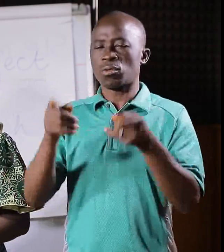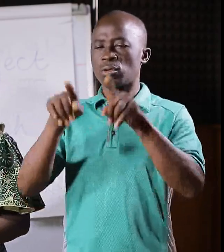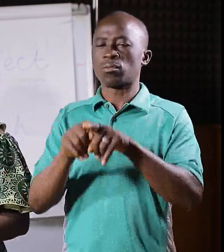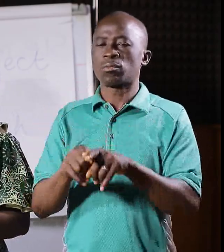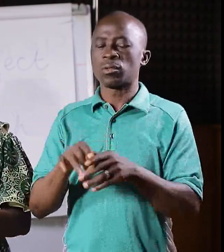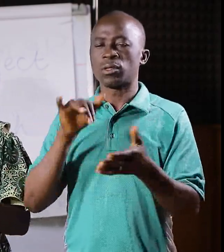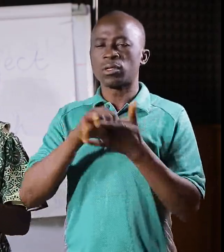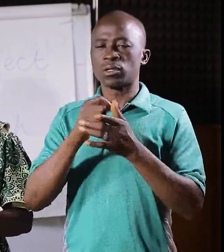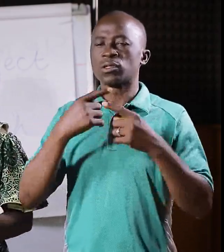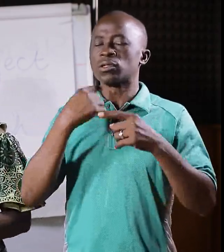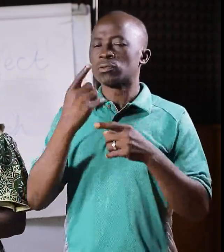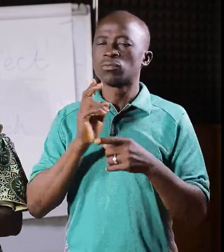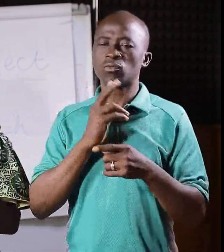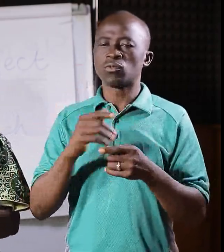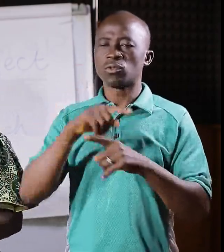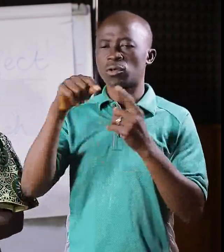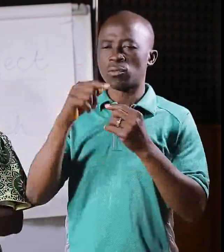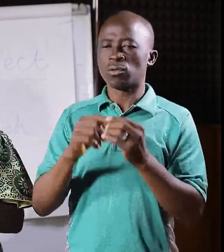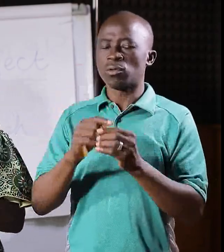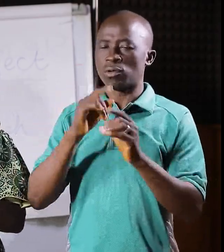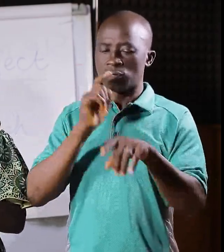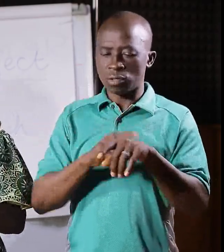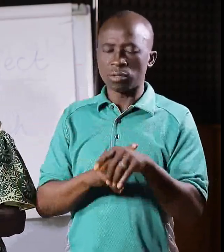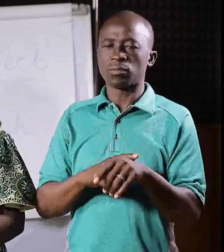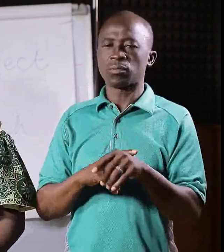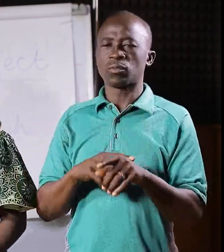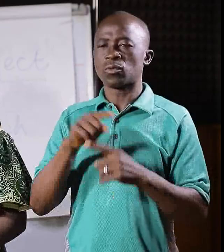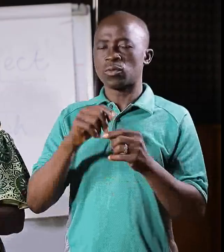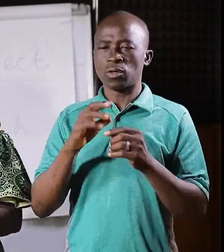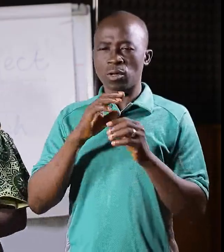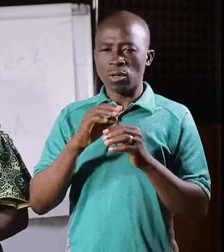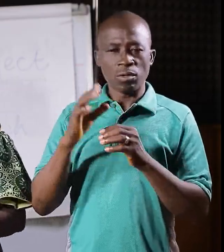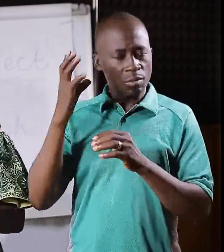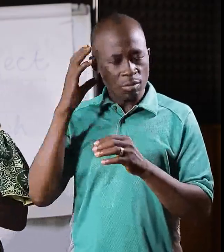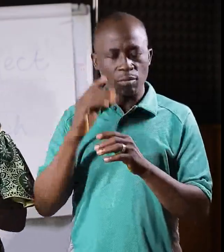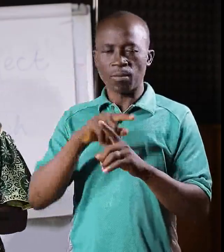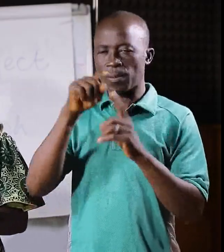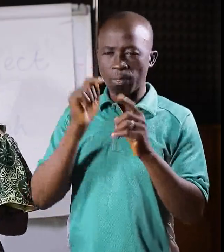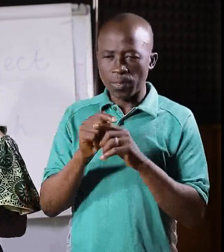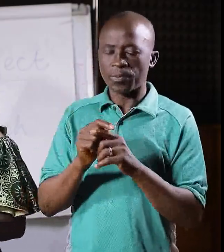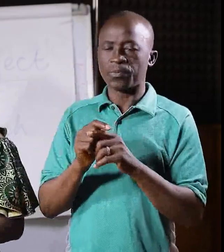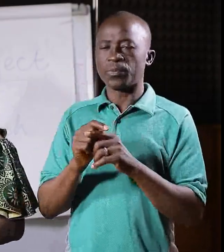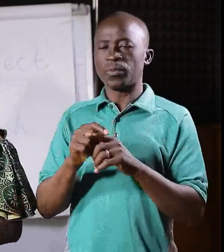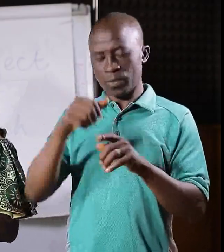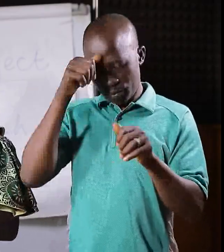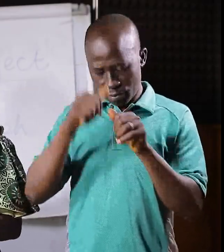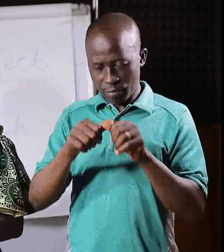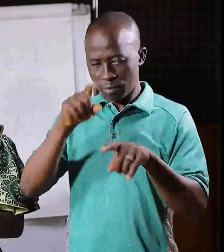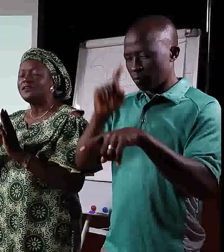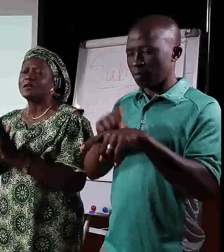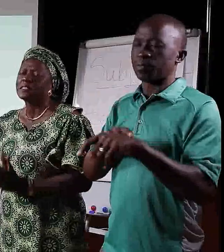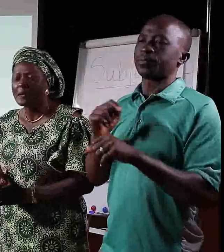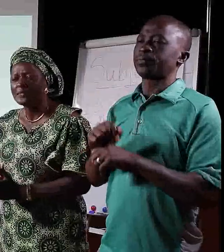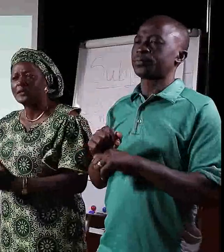about time. When we hear when, adverbial of time, adverb of time. So remember time when we talk of